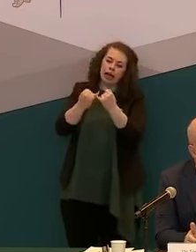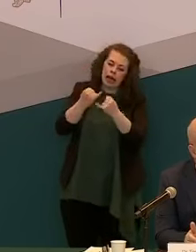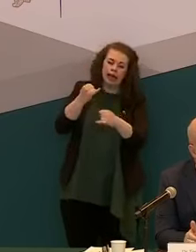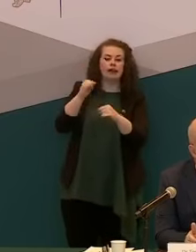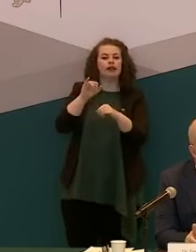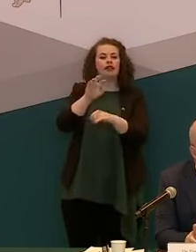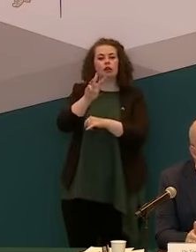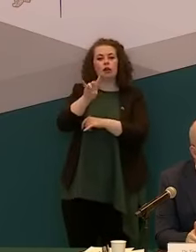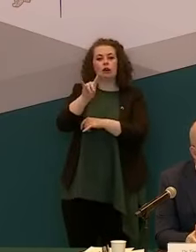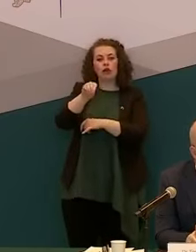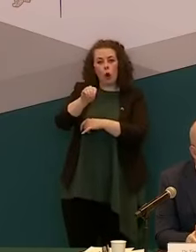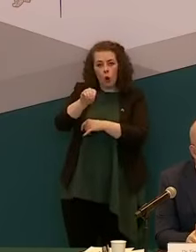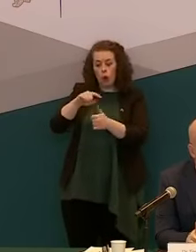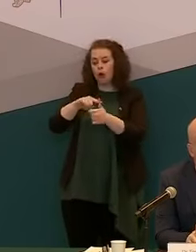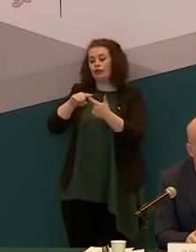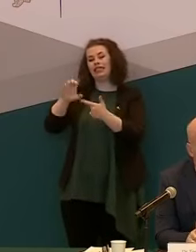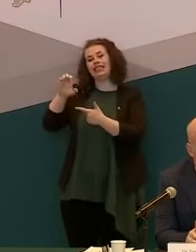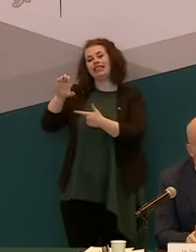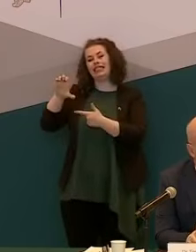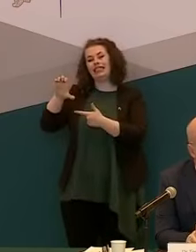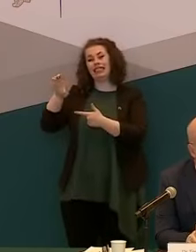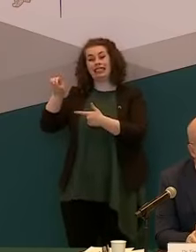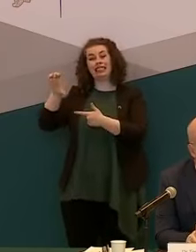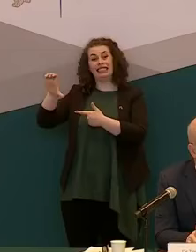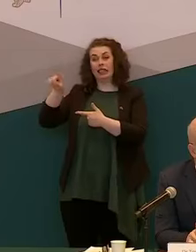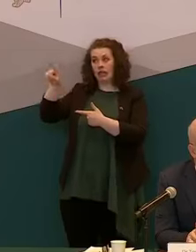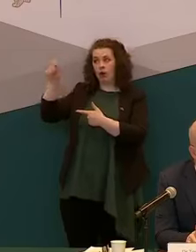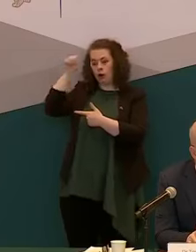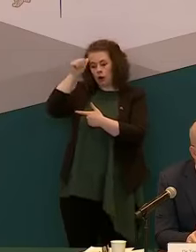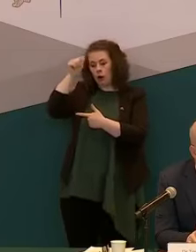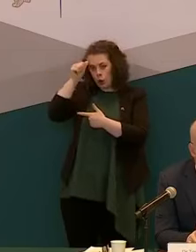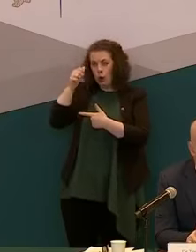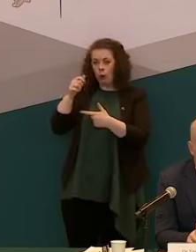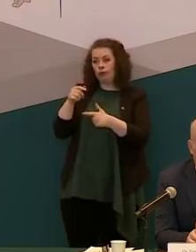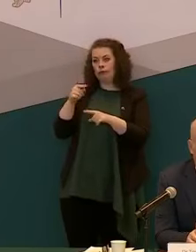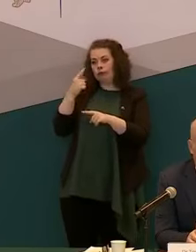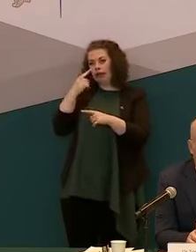infection presents a particular risk, both in terms of the frequency of infection,